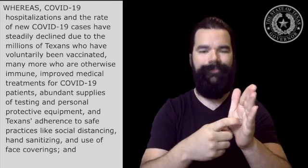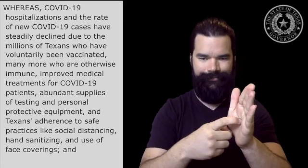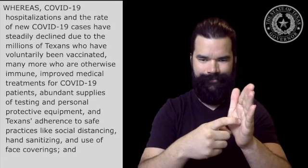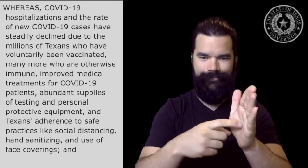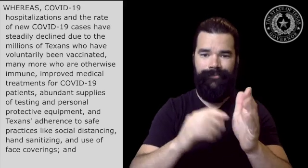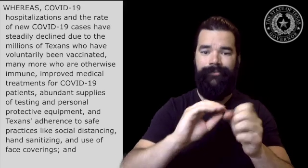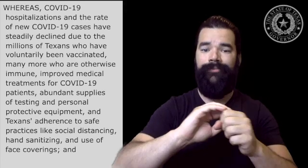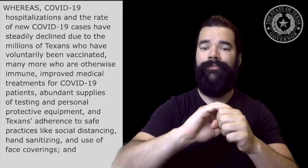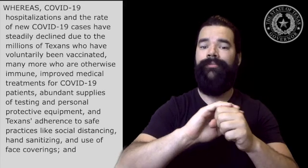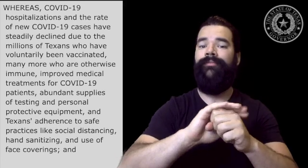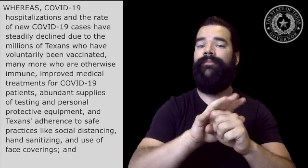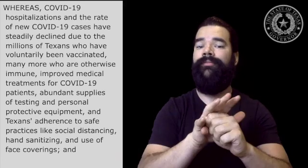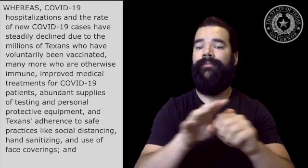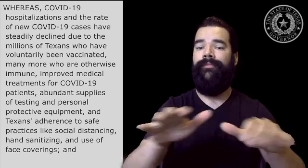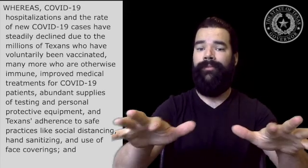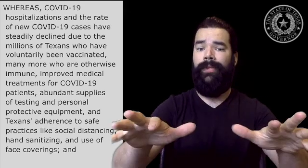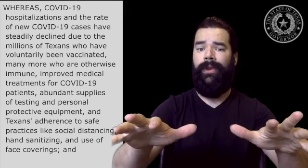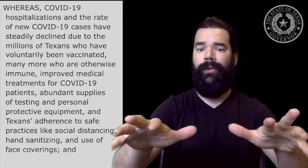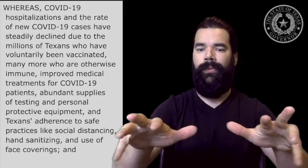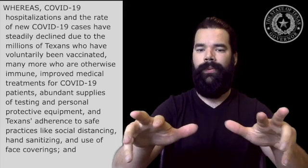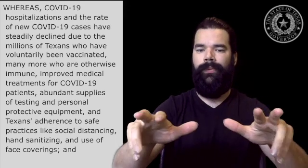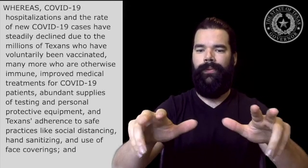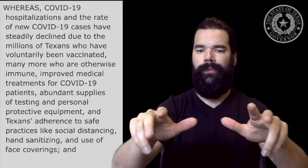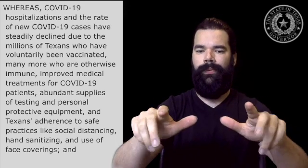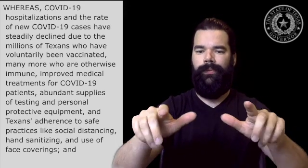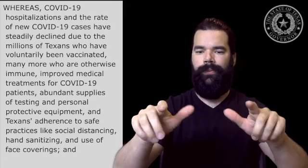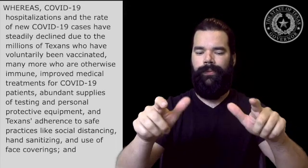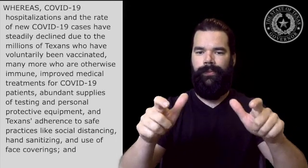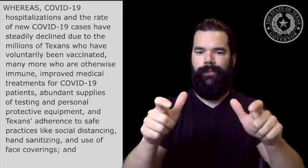declined due to the millions of Texans who have